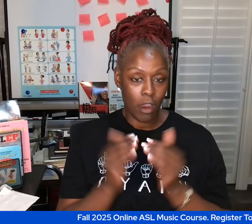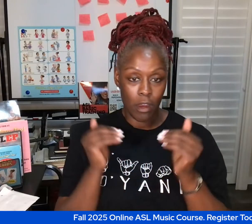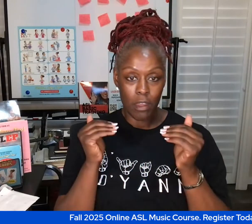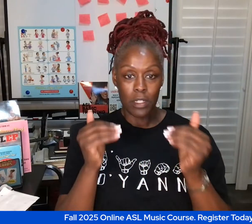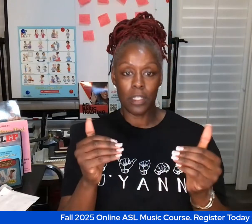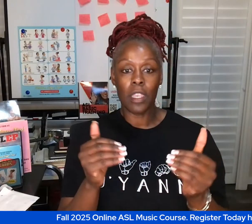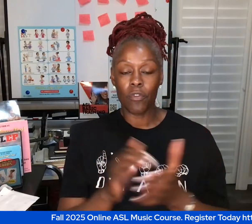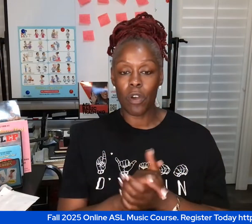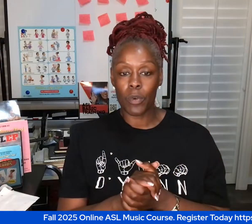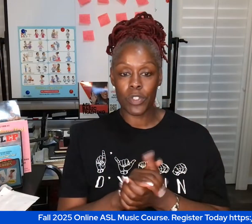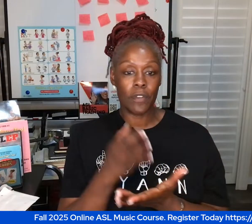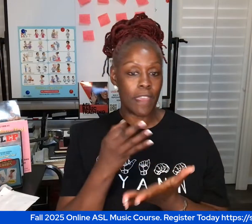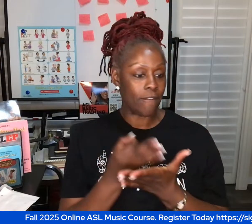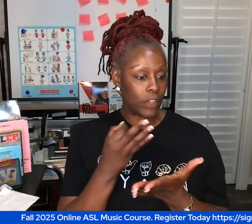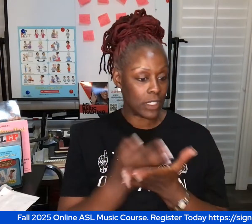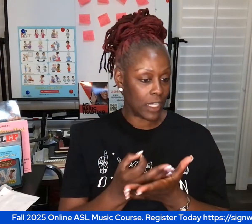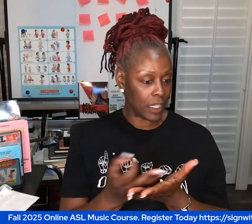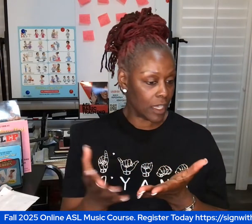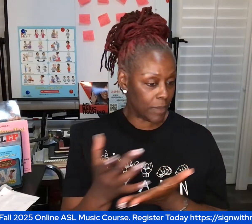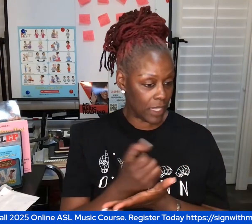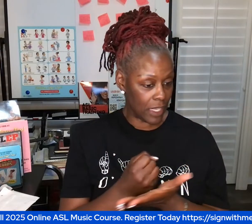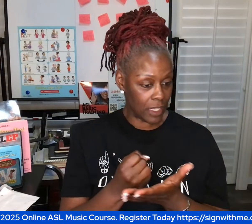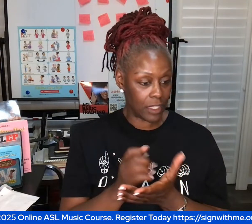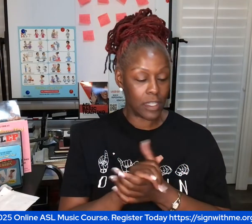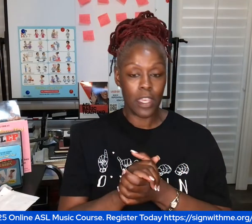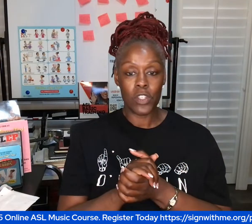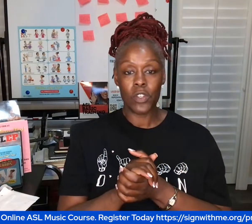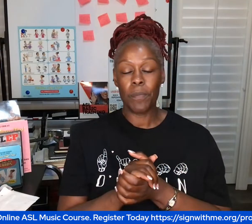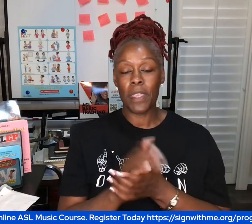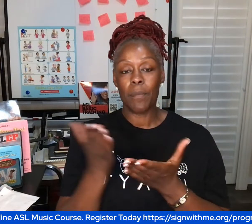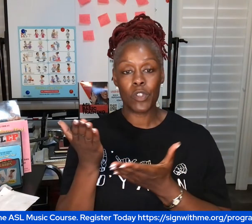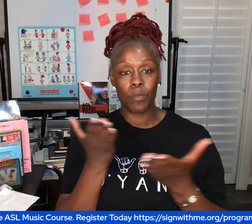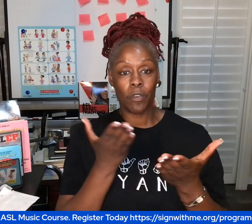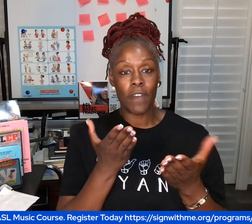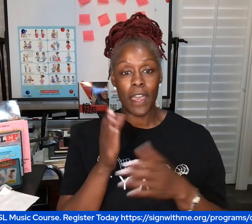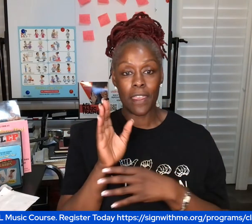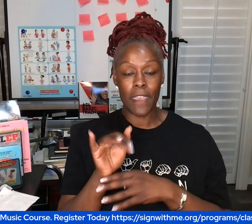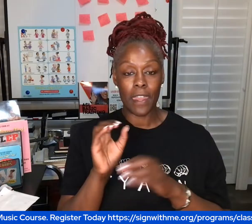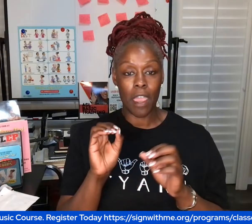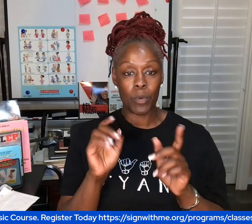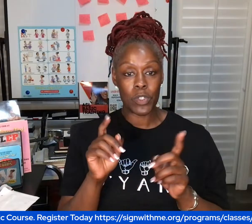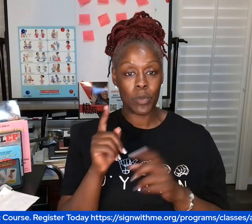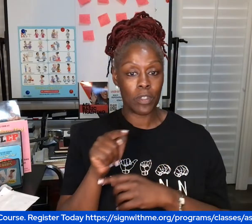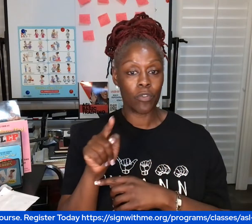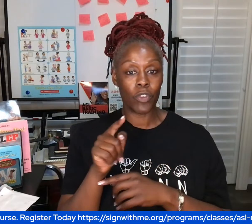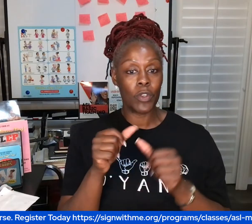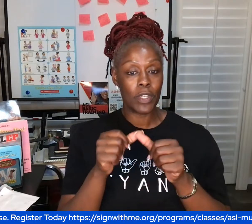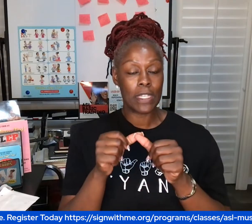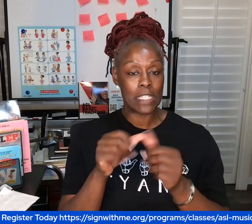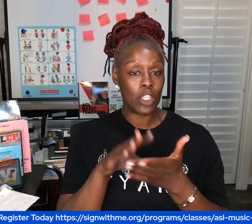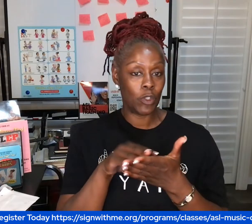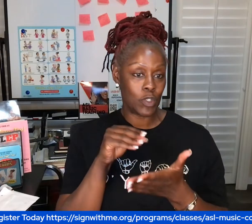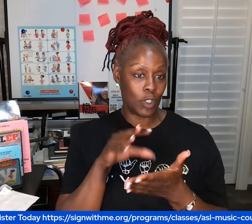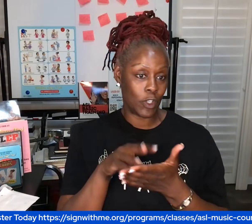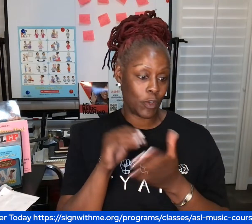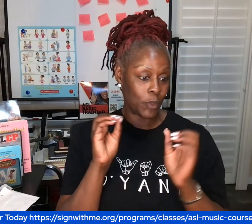are looking forward to that funding coming in to be able to provide that opportunity for you to continue to learn,